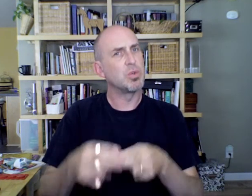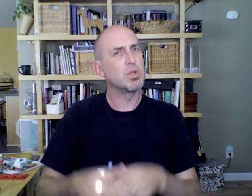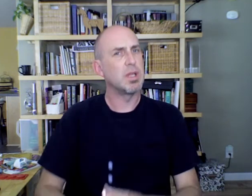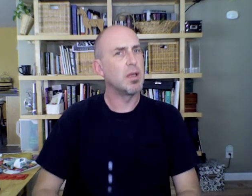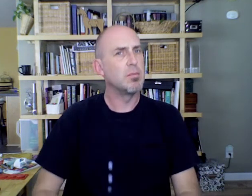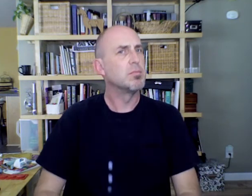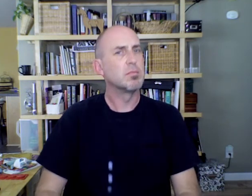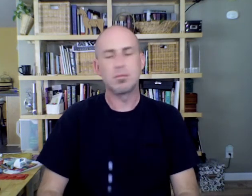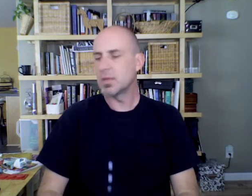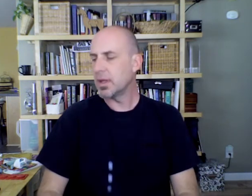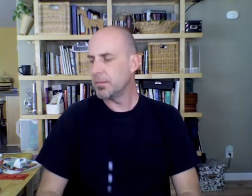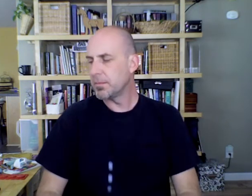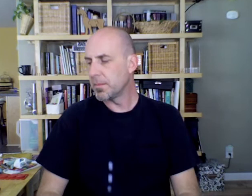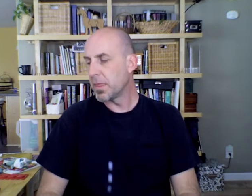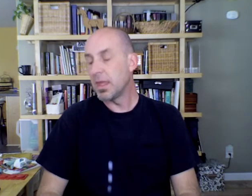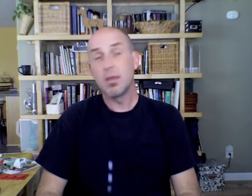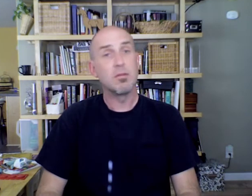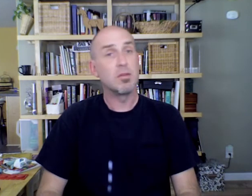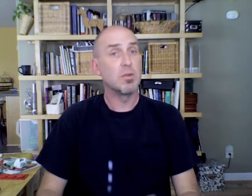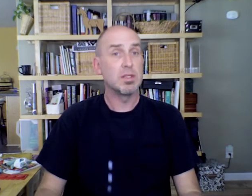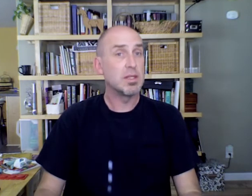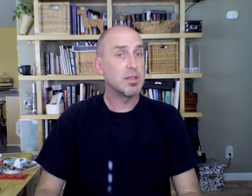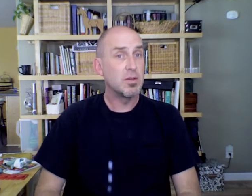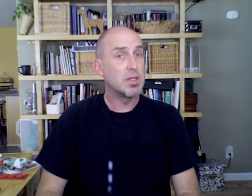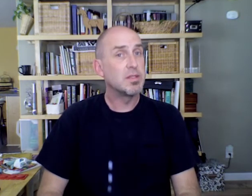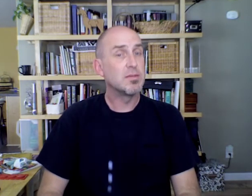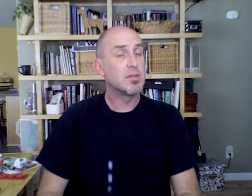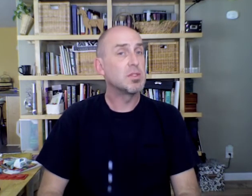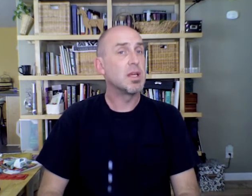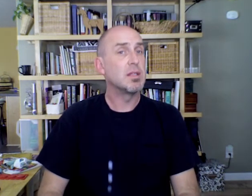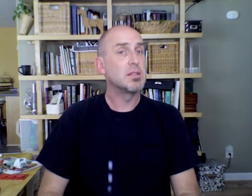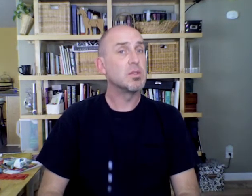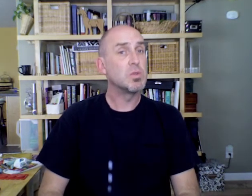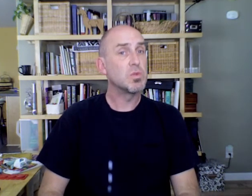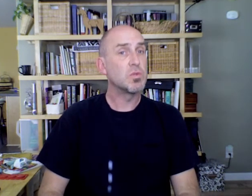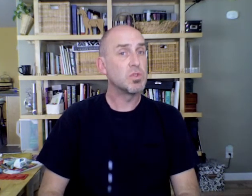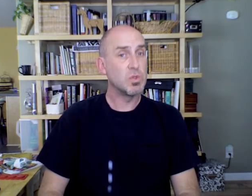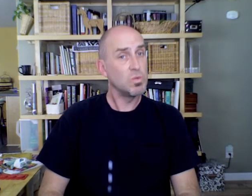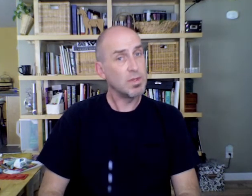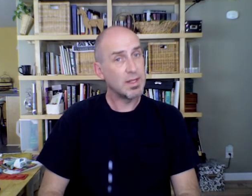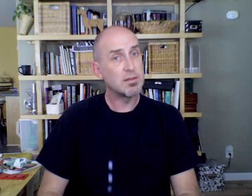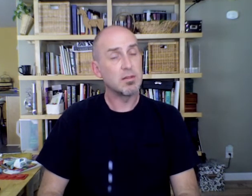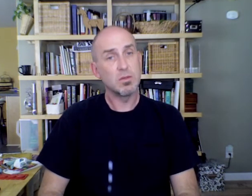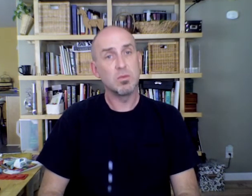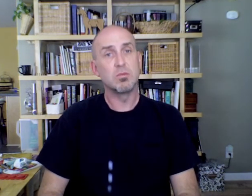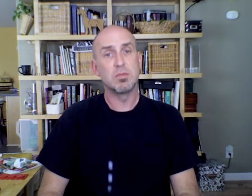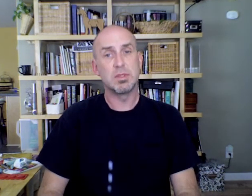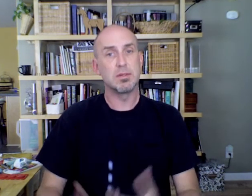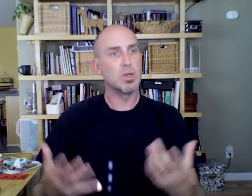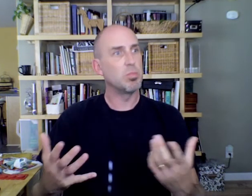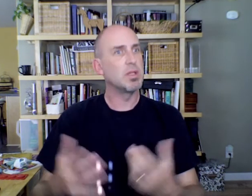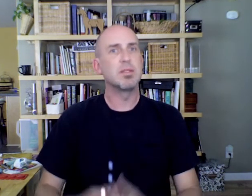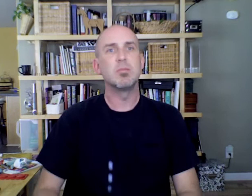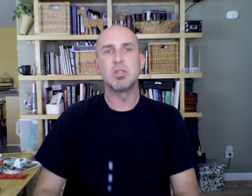time. Okay. Anyone else has other ideas of other signs to use for soon? This is a great place to mention them.